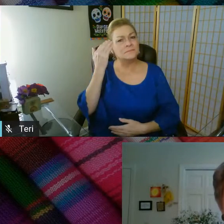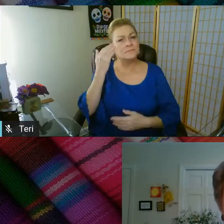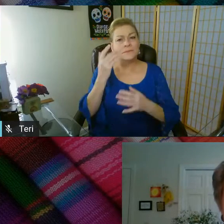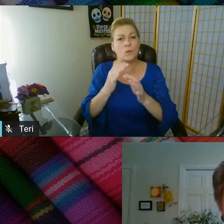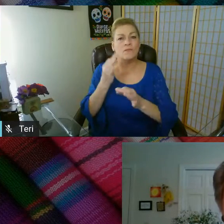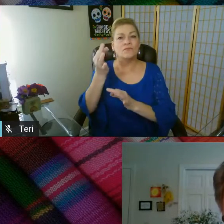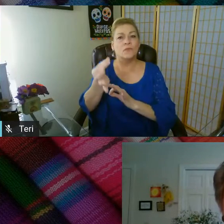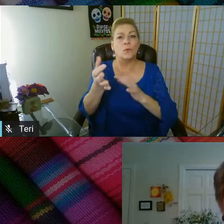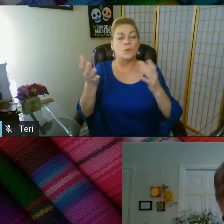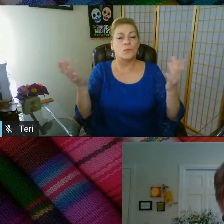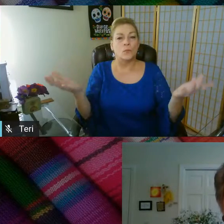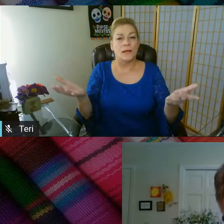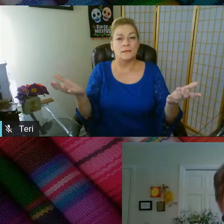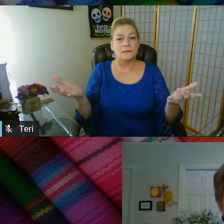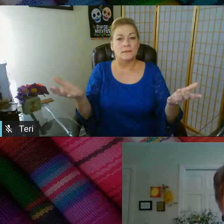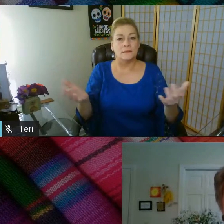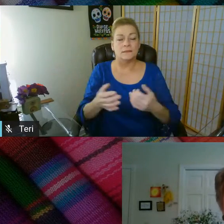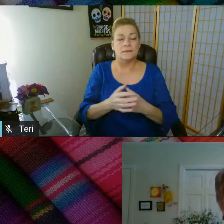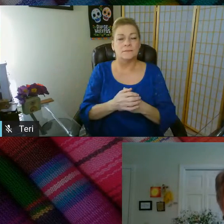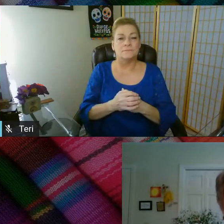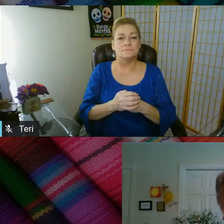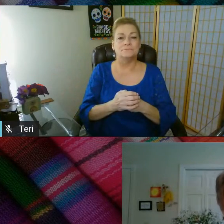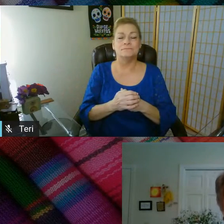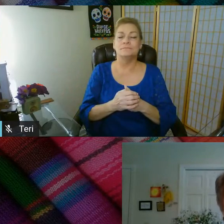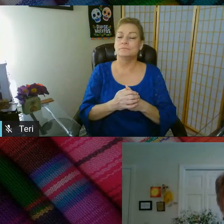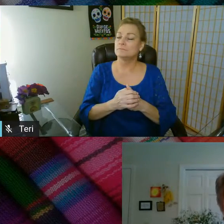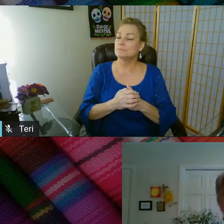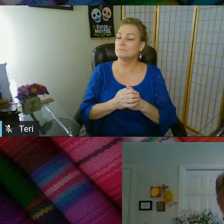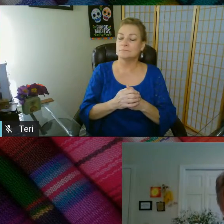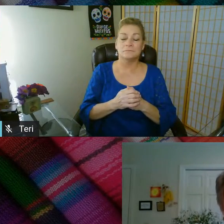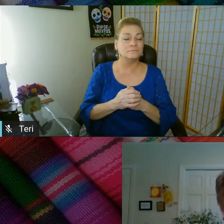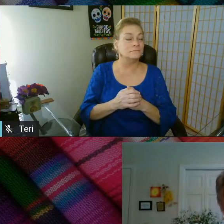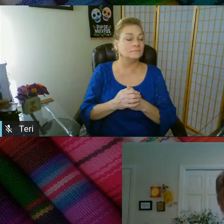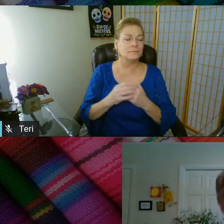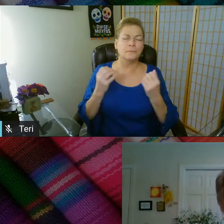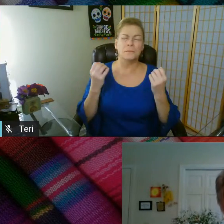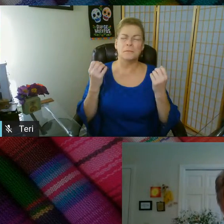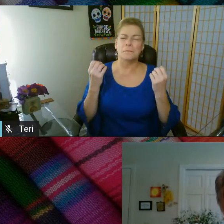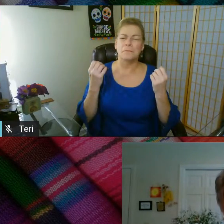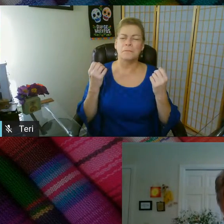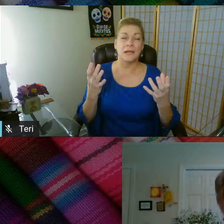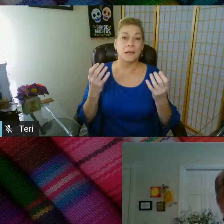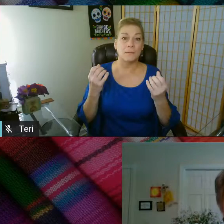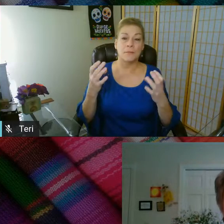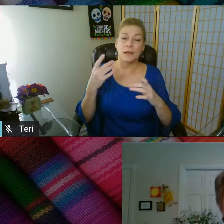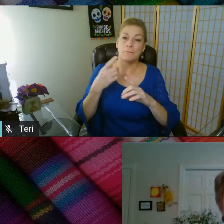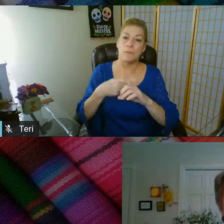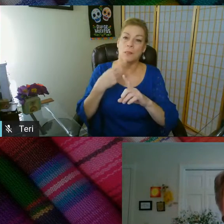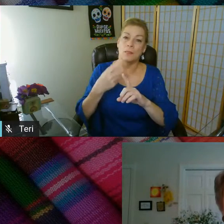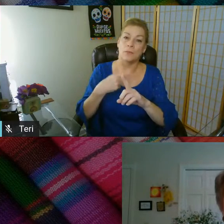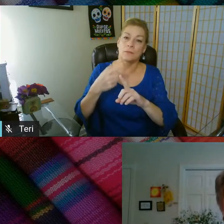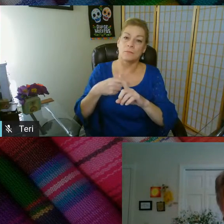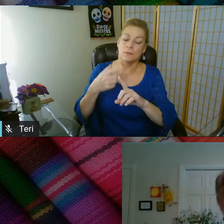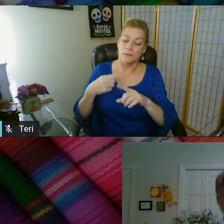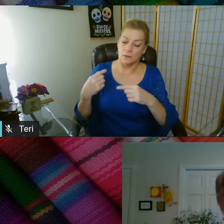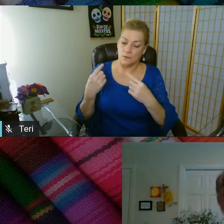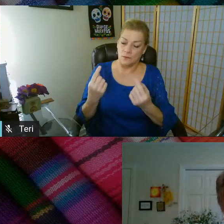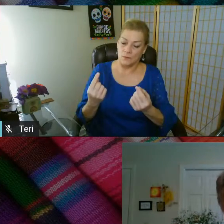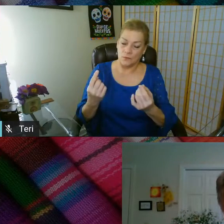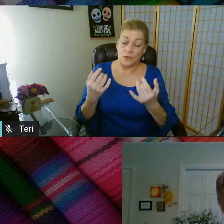week, having been so challenged over the many, many months, that we look